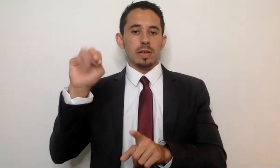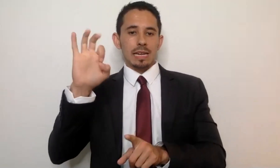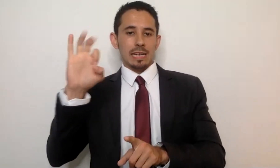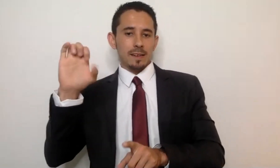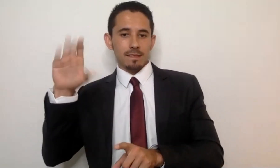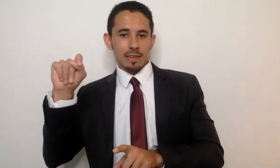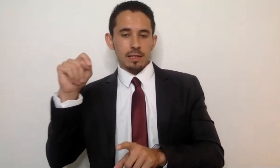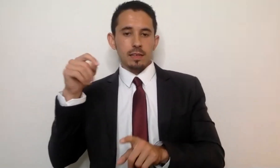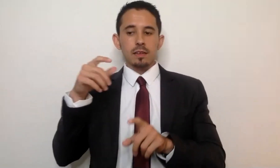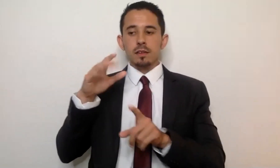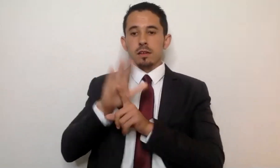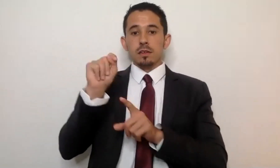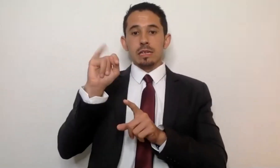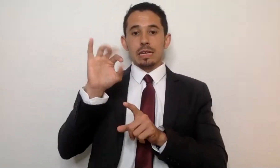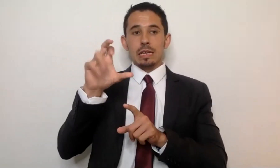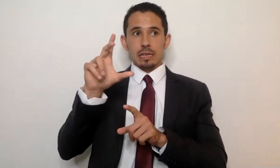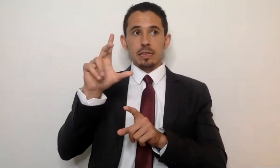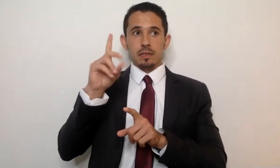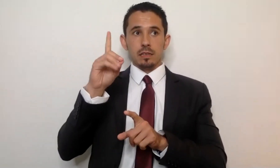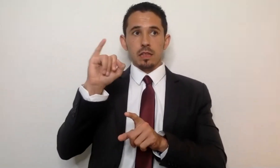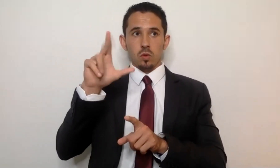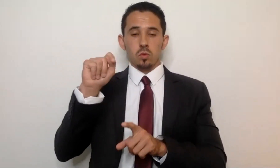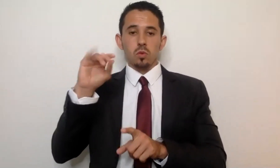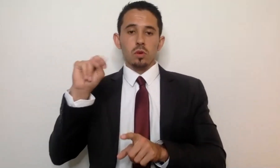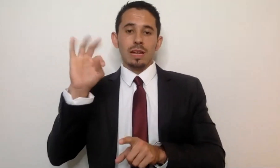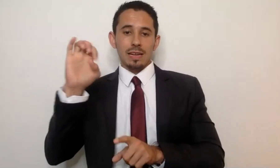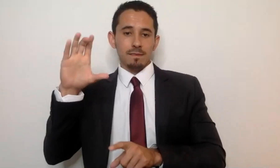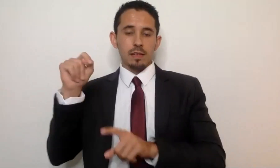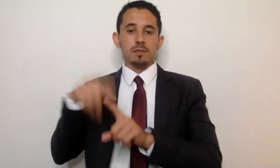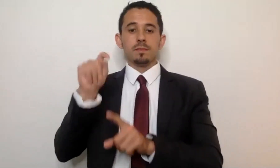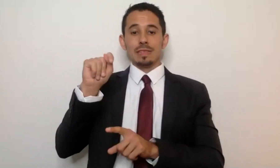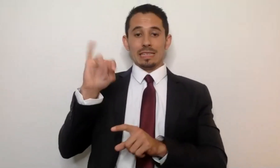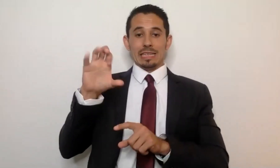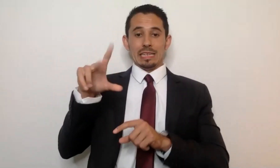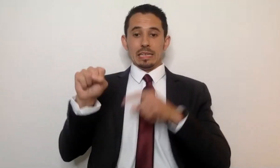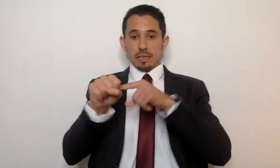And there's a dilution effect.